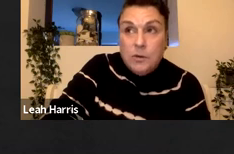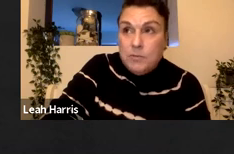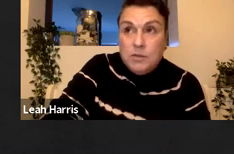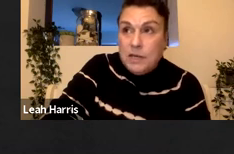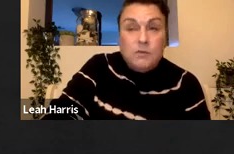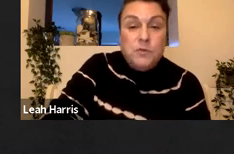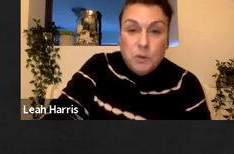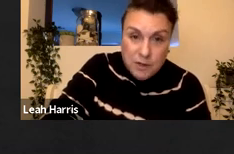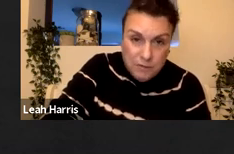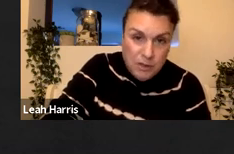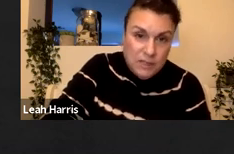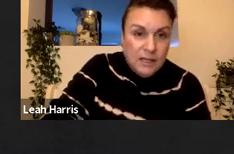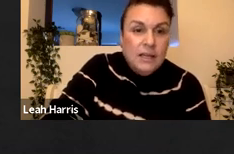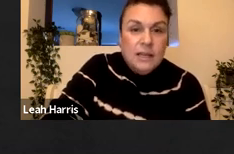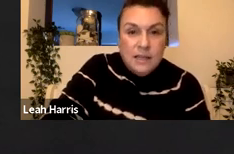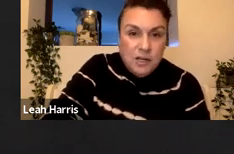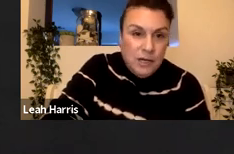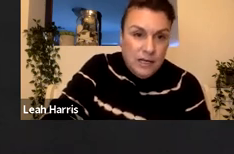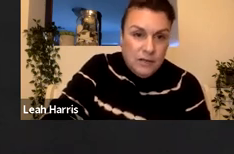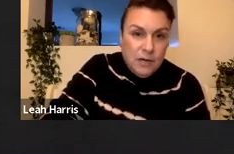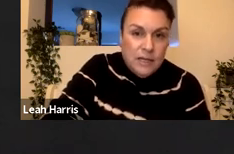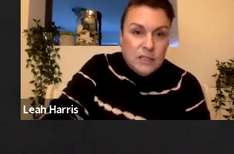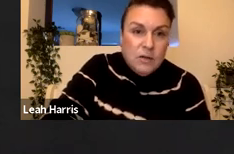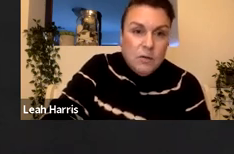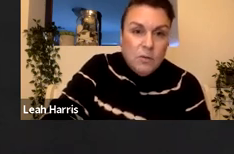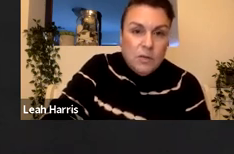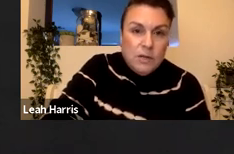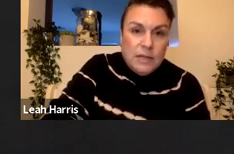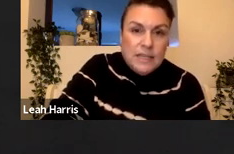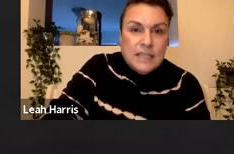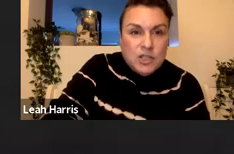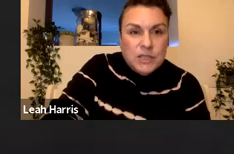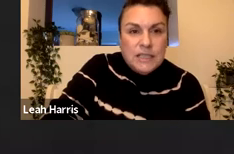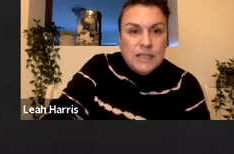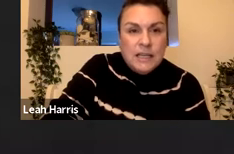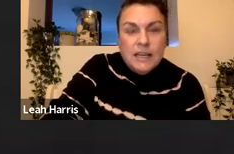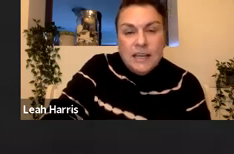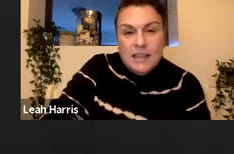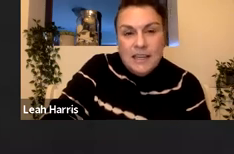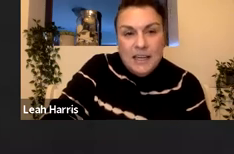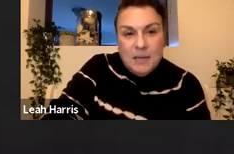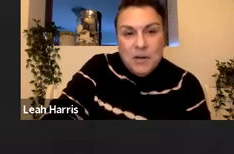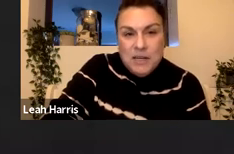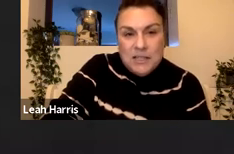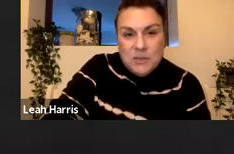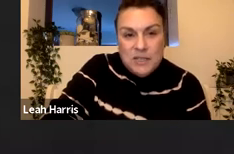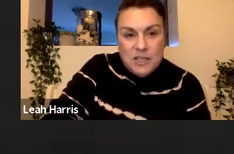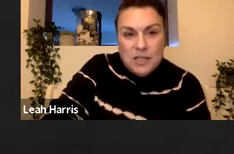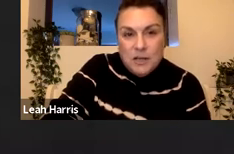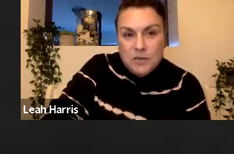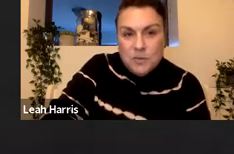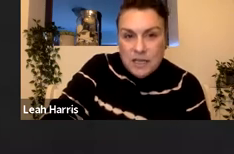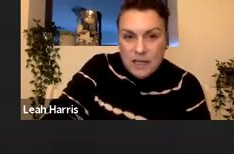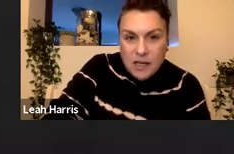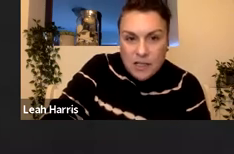track you up to like the floor of a building that you're in right so you know i think it's interesting the american association